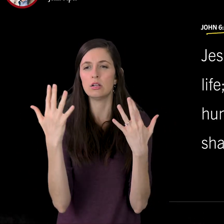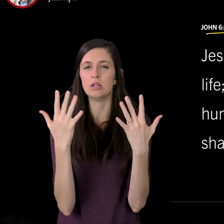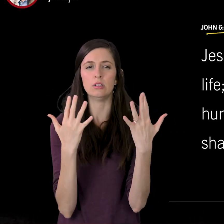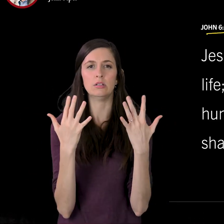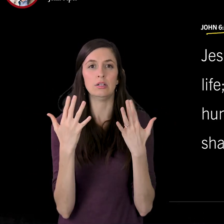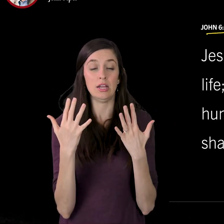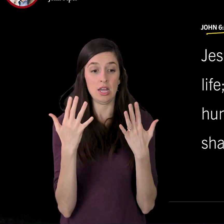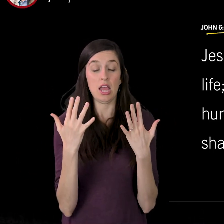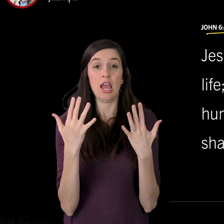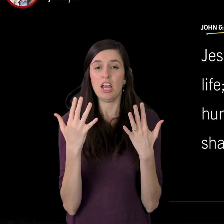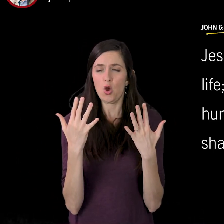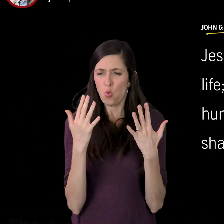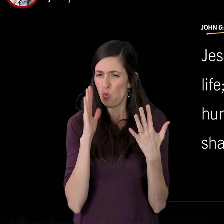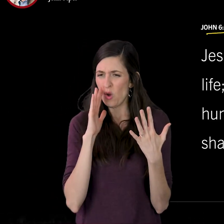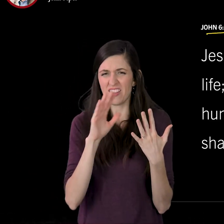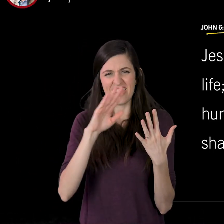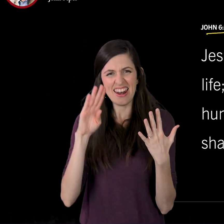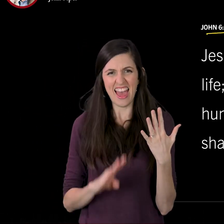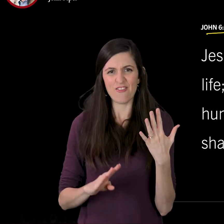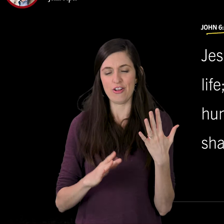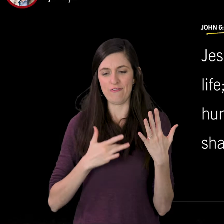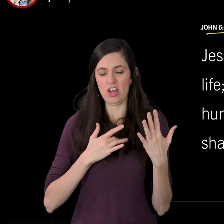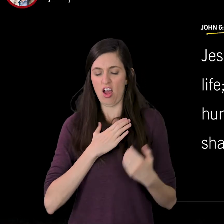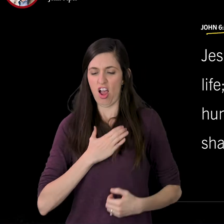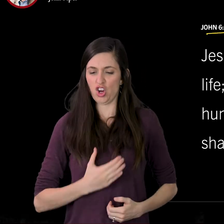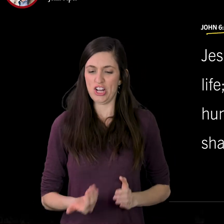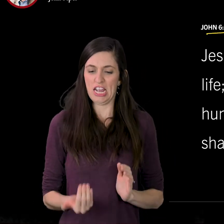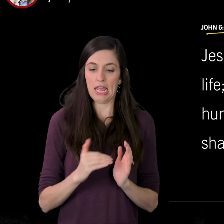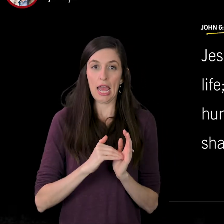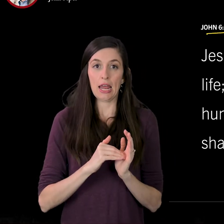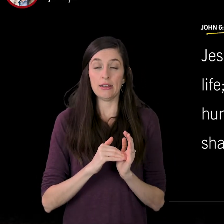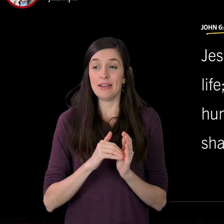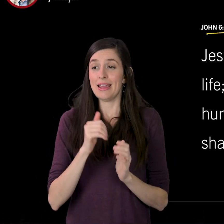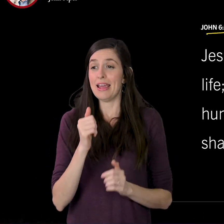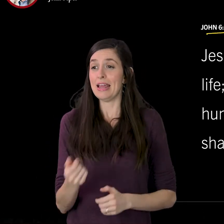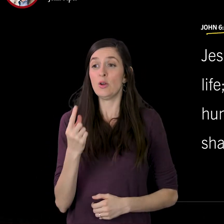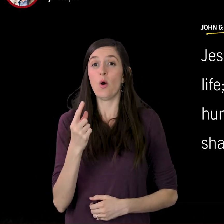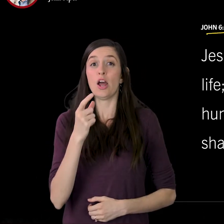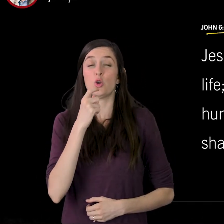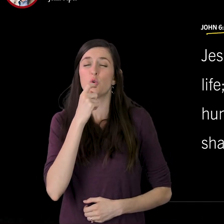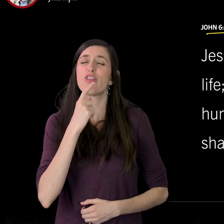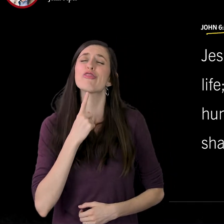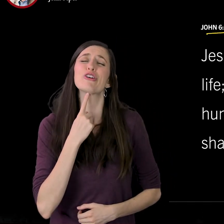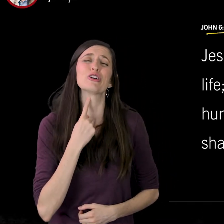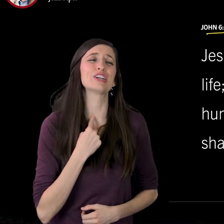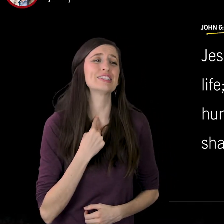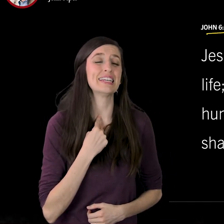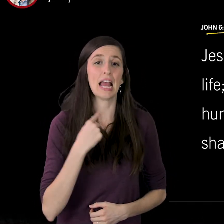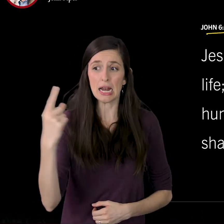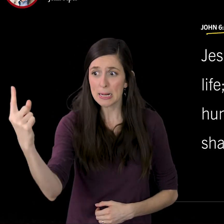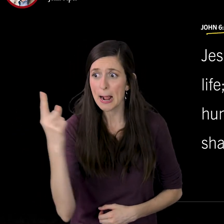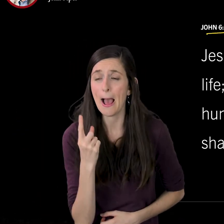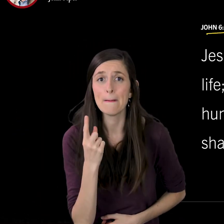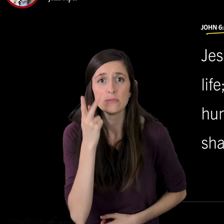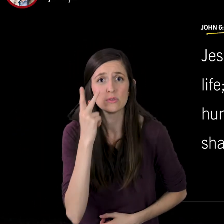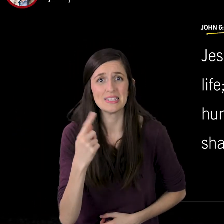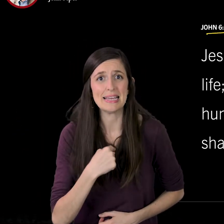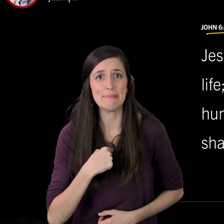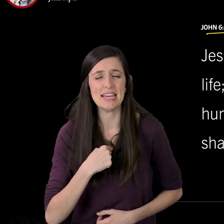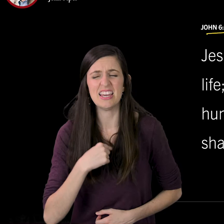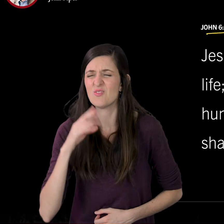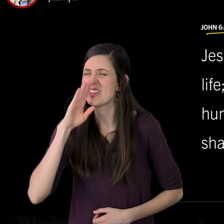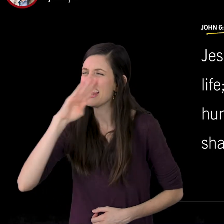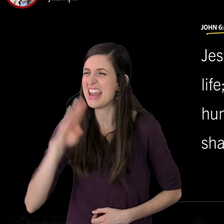believes in me shall never thirst so my way of defining believing here is